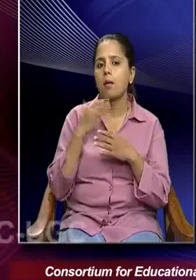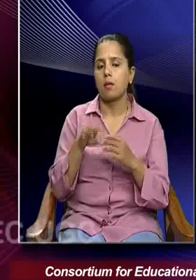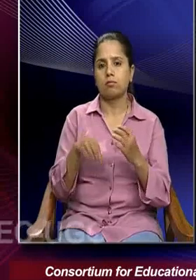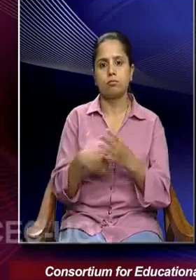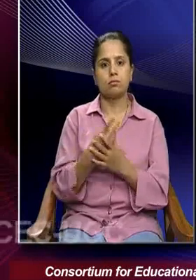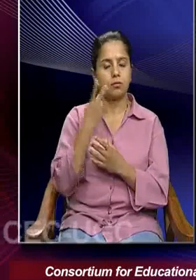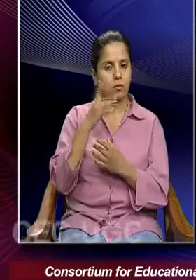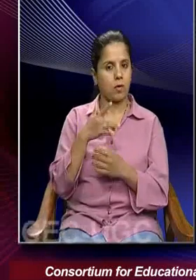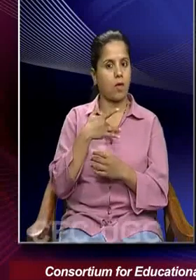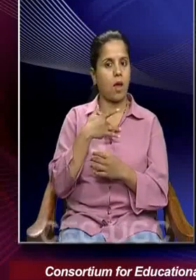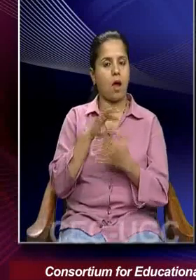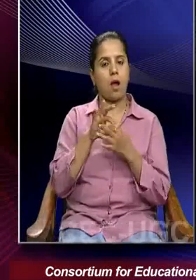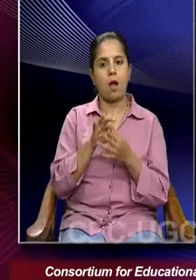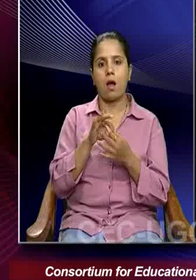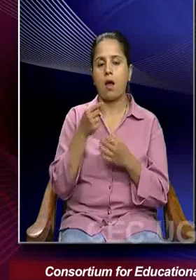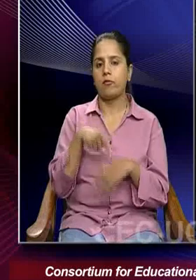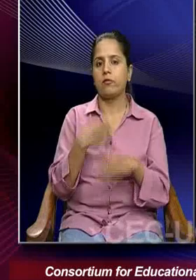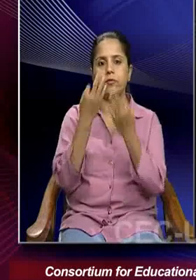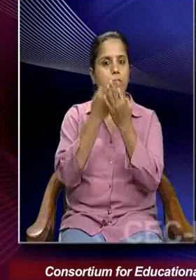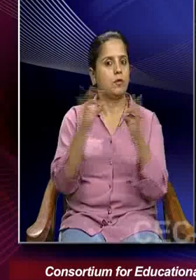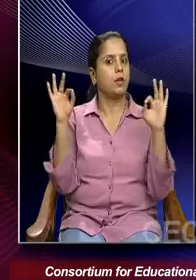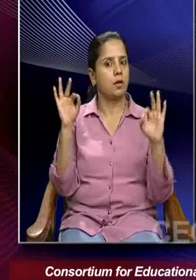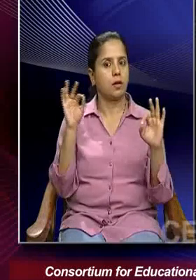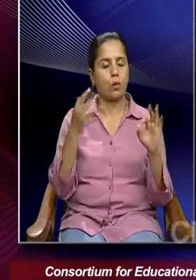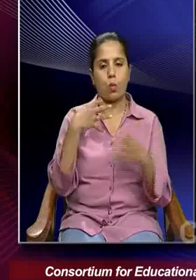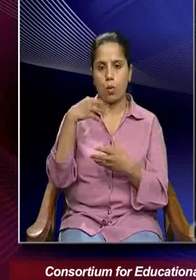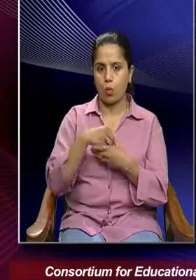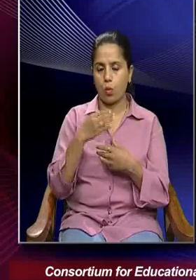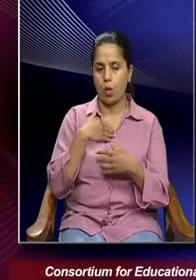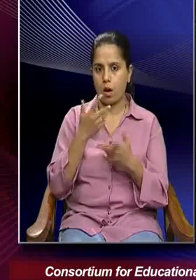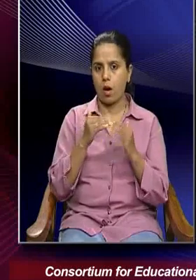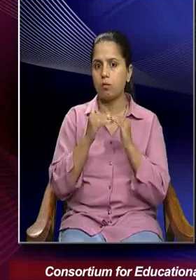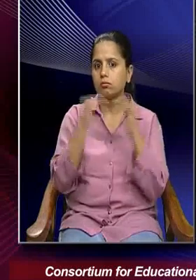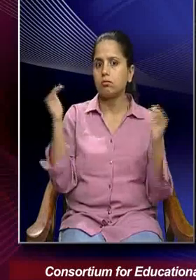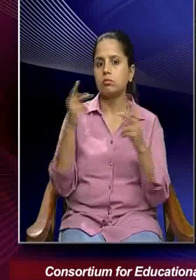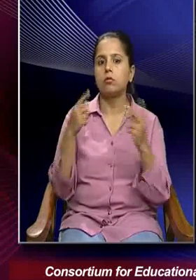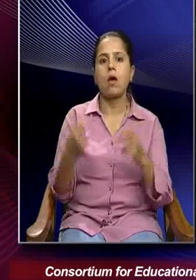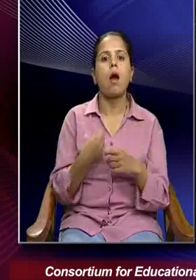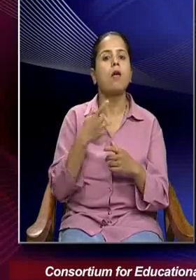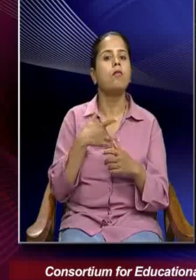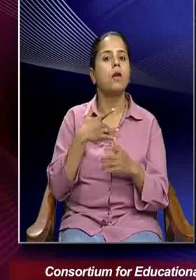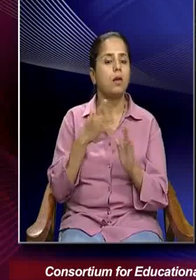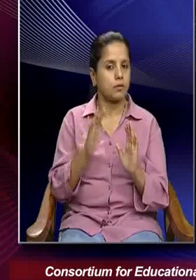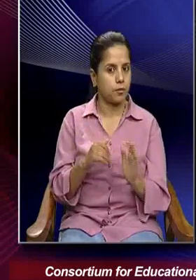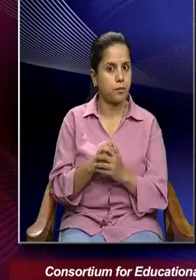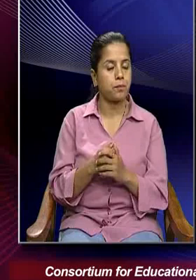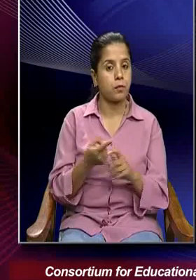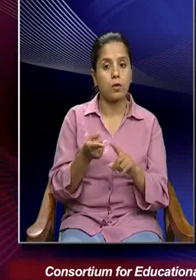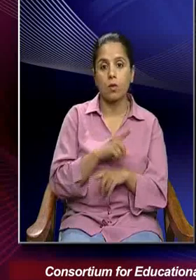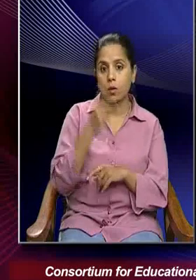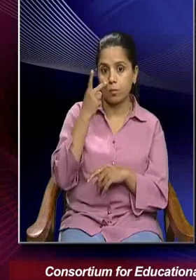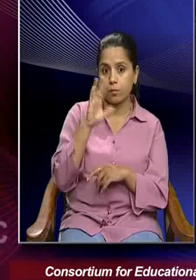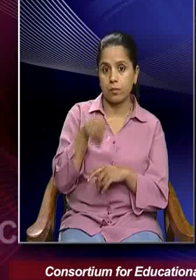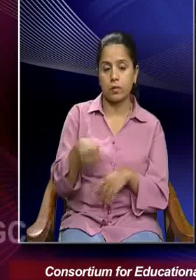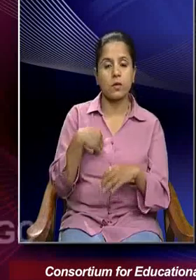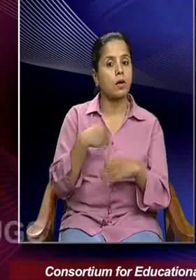cultivating this sense of freedom or inner equanimity, and from the